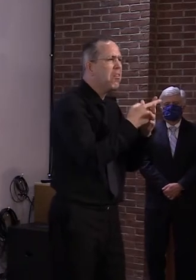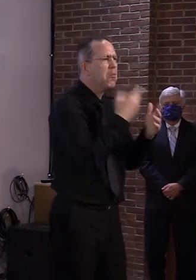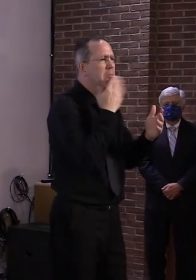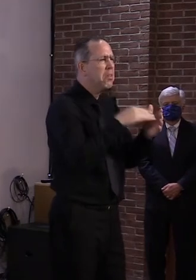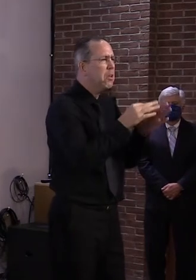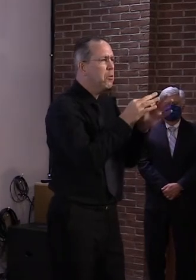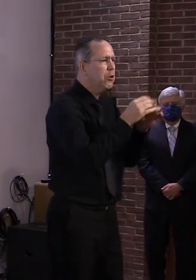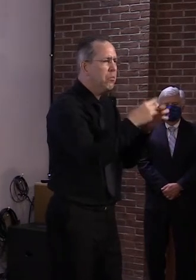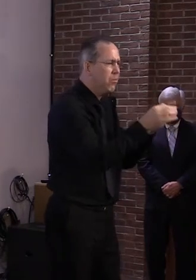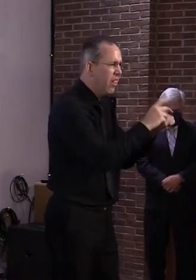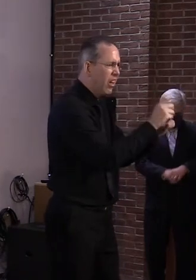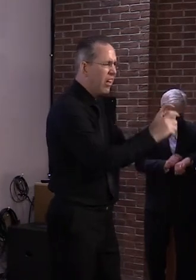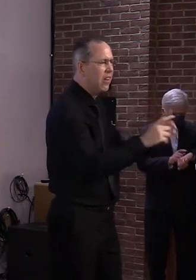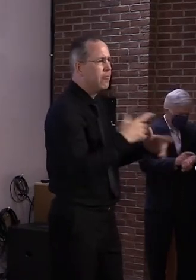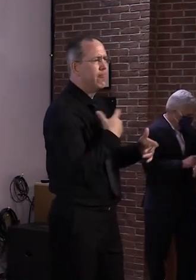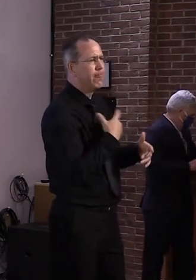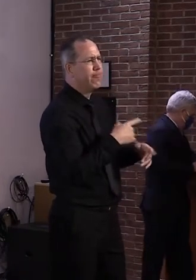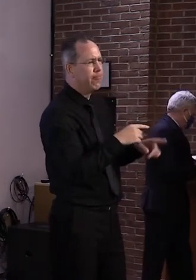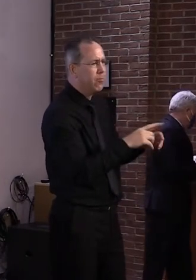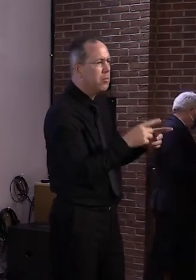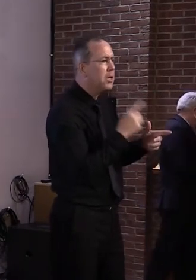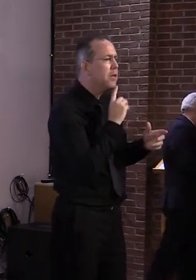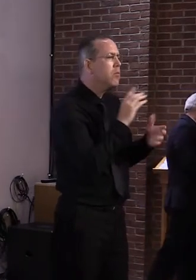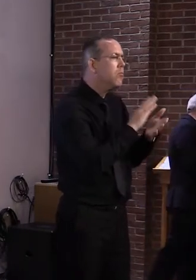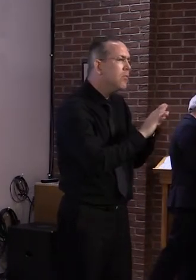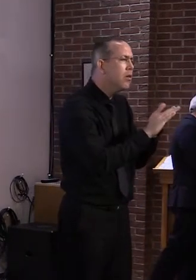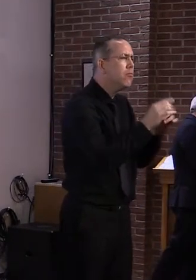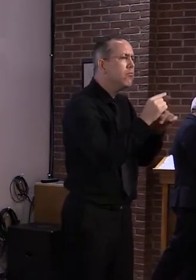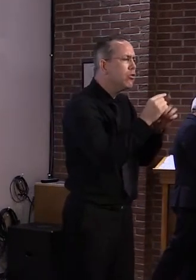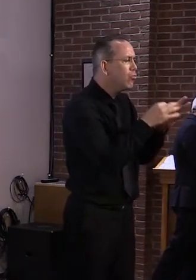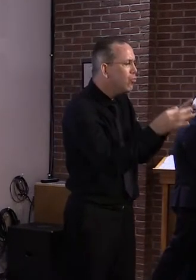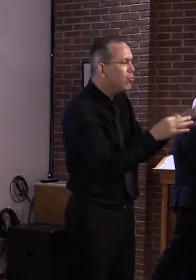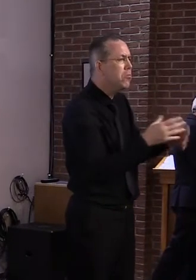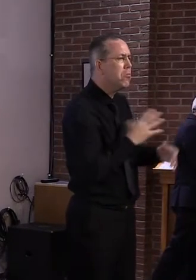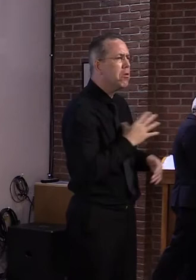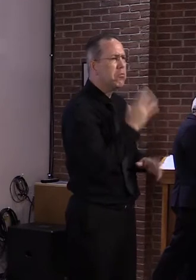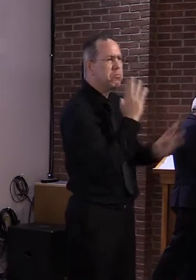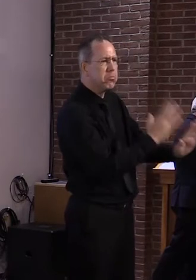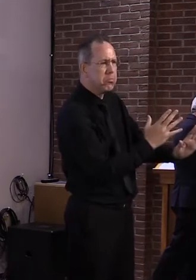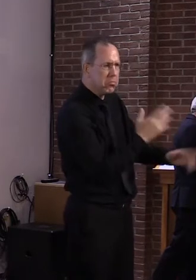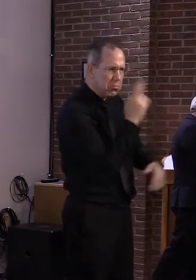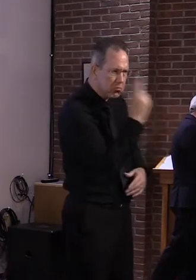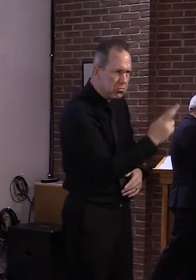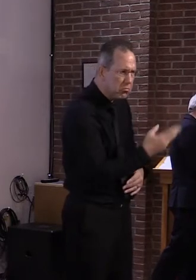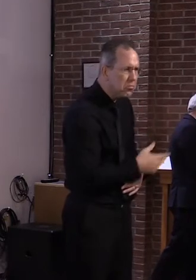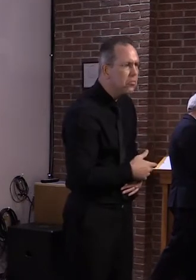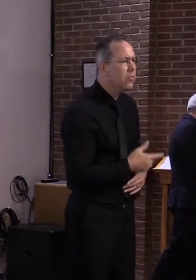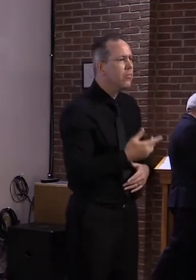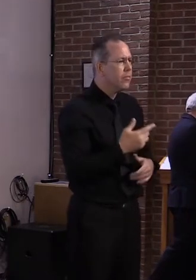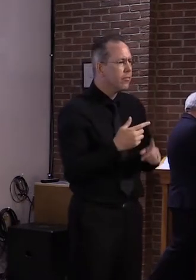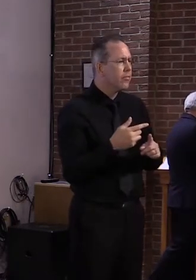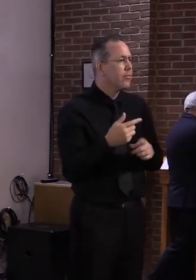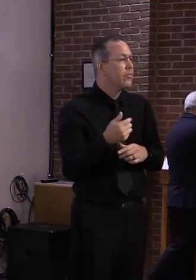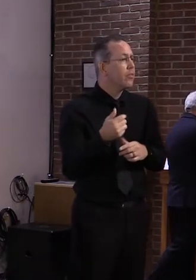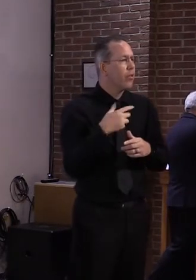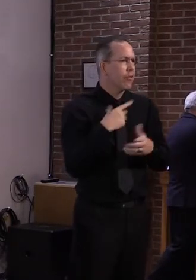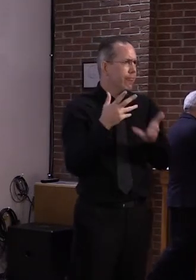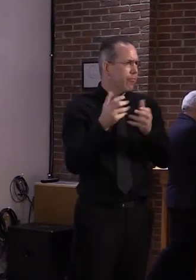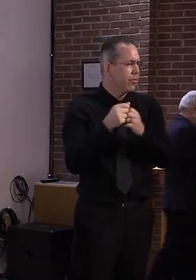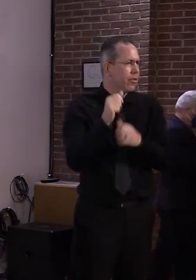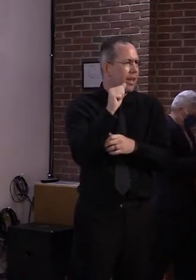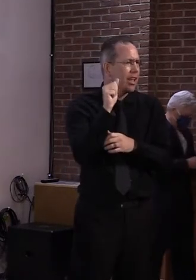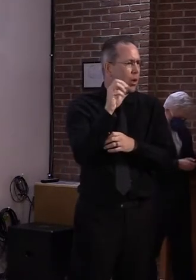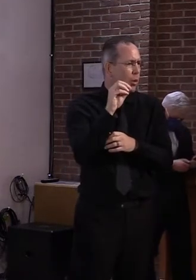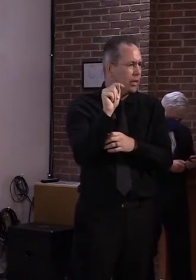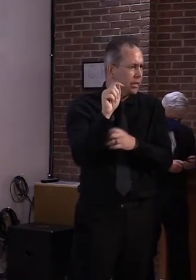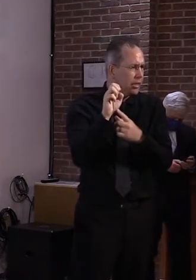some guidelines. You probably have the letter from our chief engineer, Wayne Simmons, that lays those four